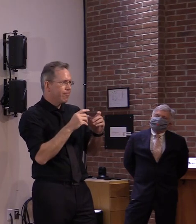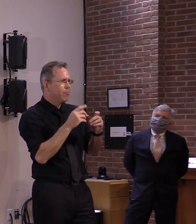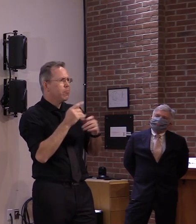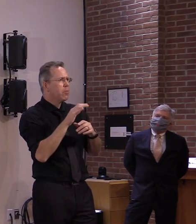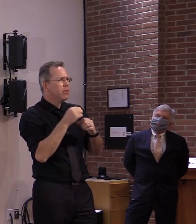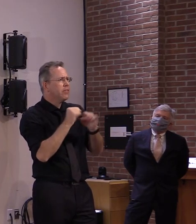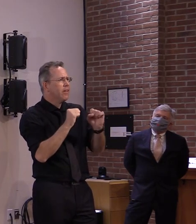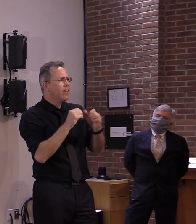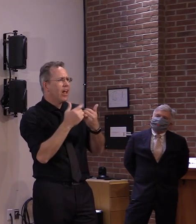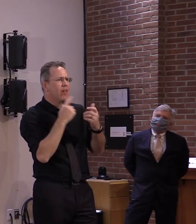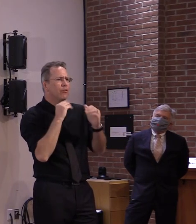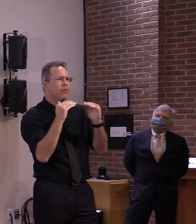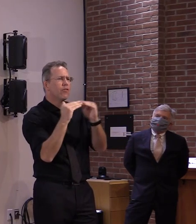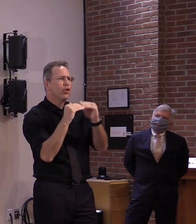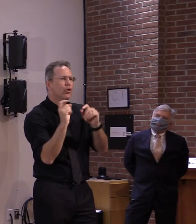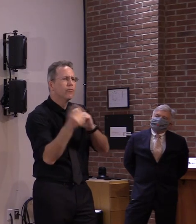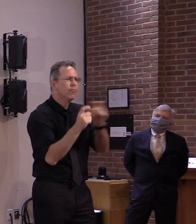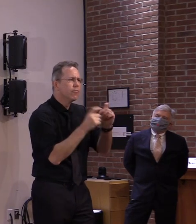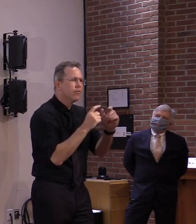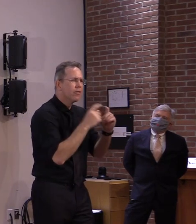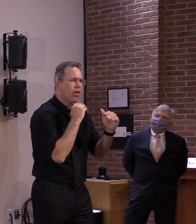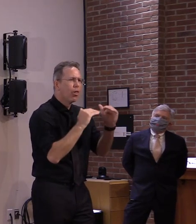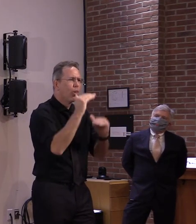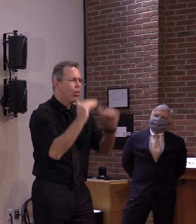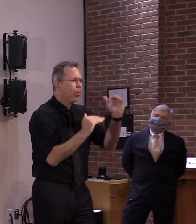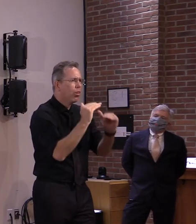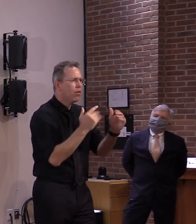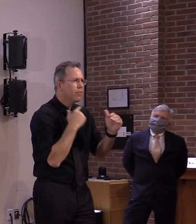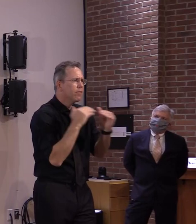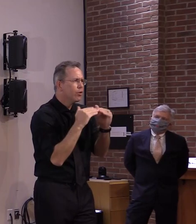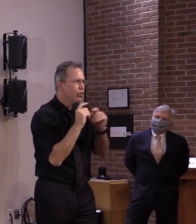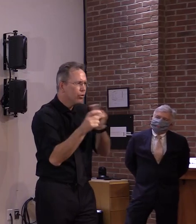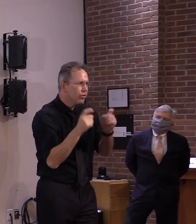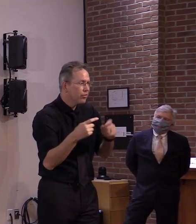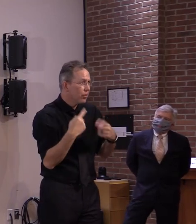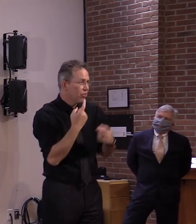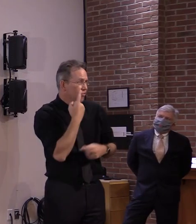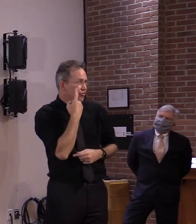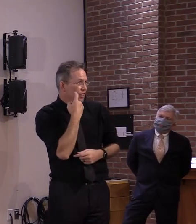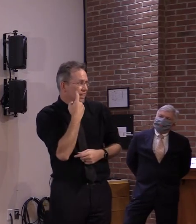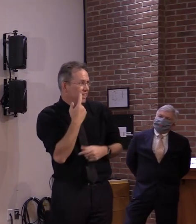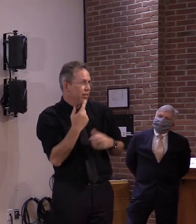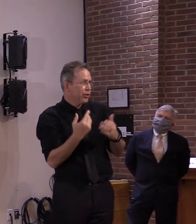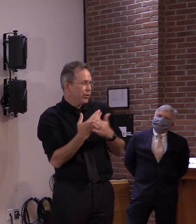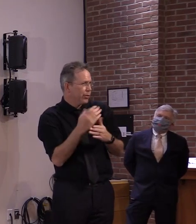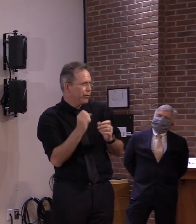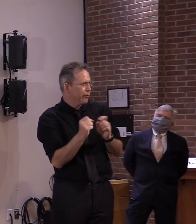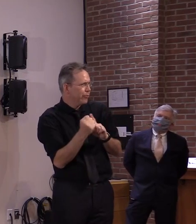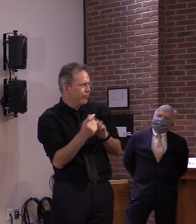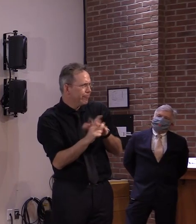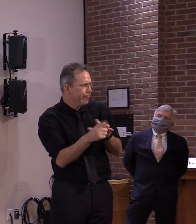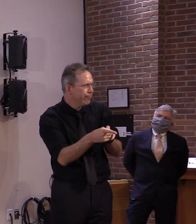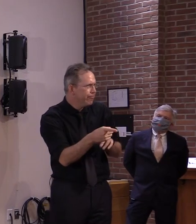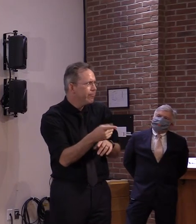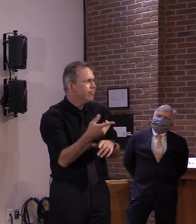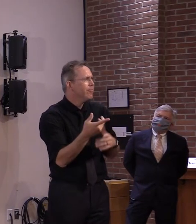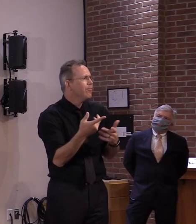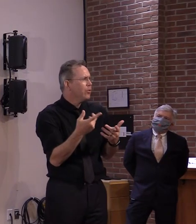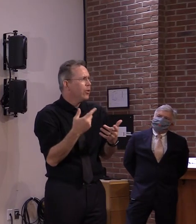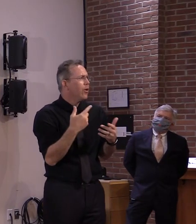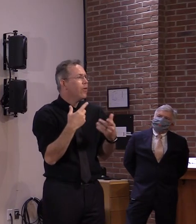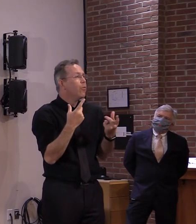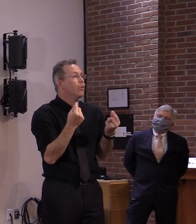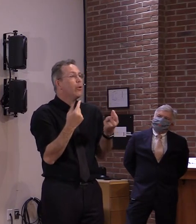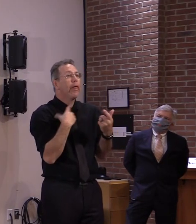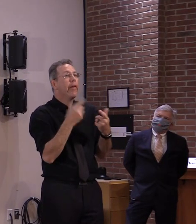level. Also important to note that in that modernization strategy, there is an array of things that we're proposing doing at no charge